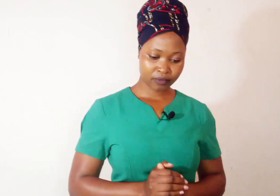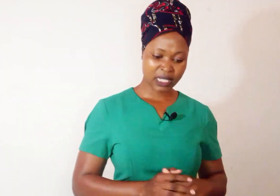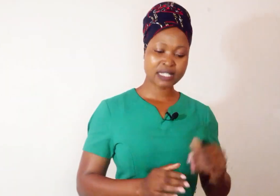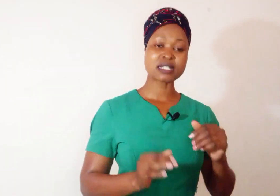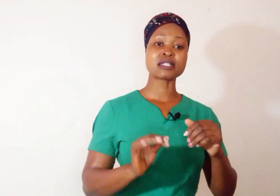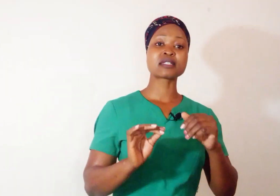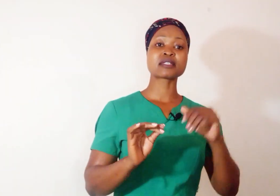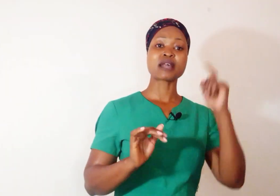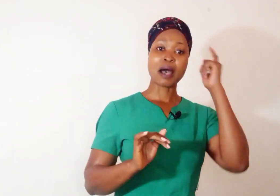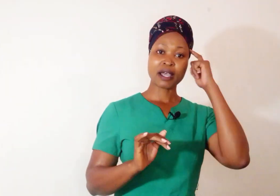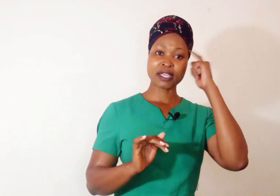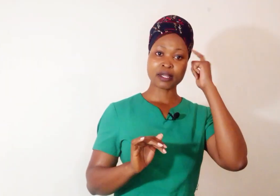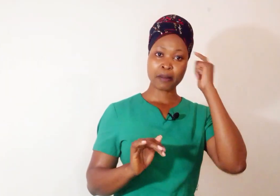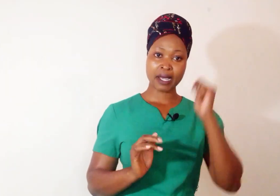That it's in the mind.